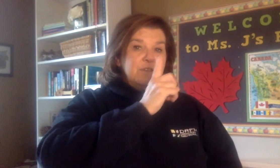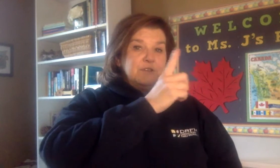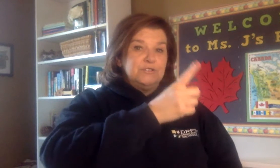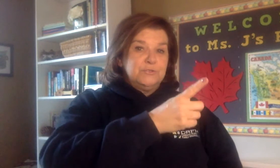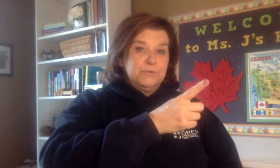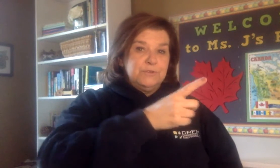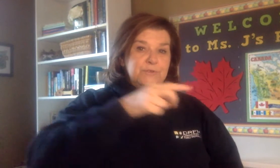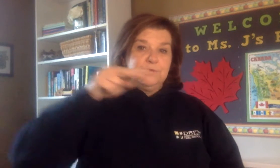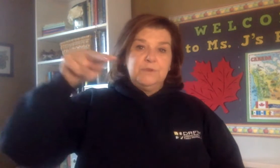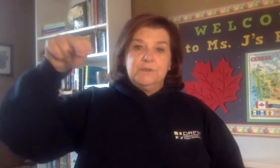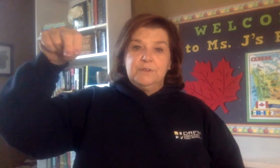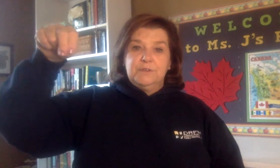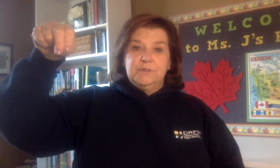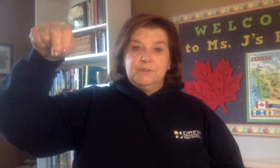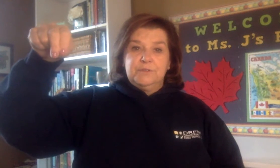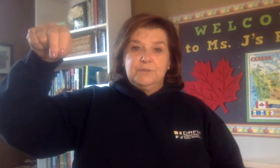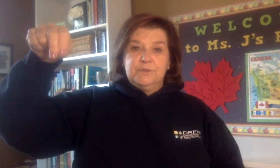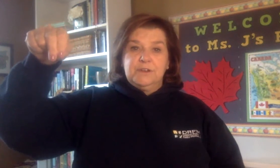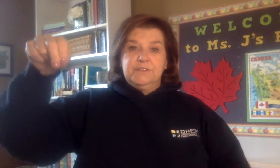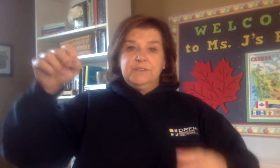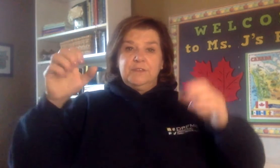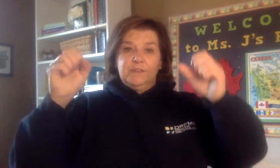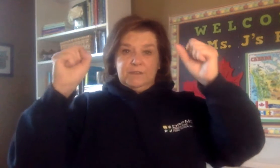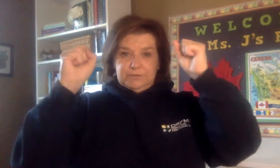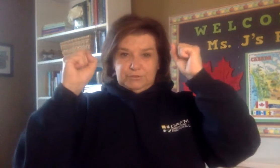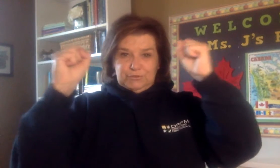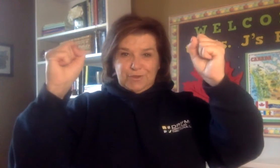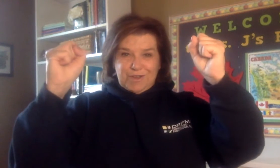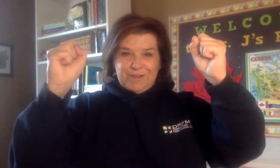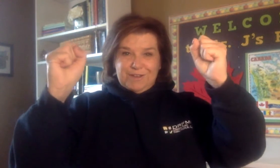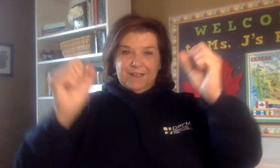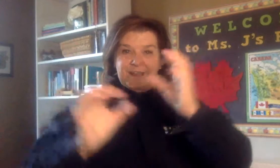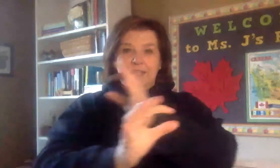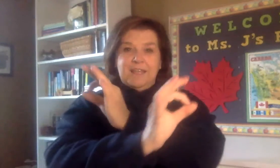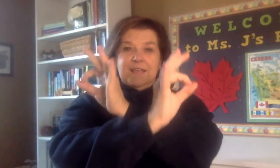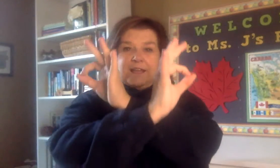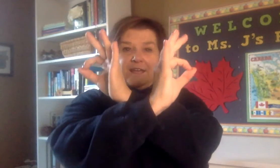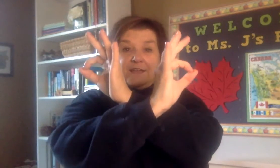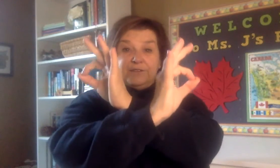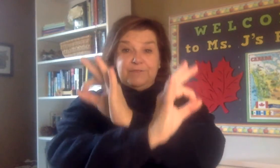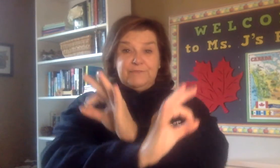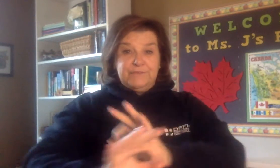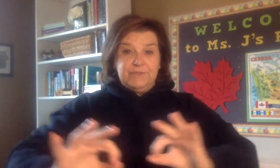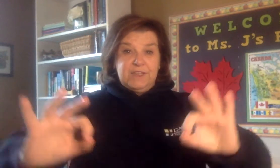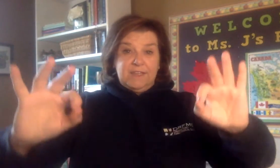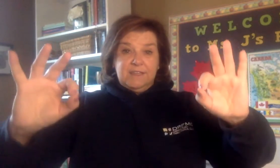the true north, strong and free,